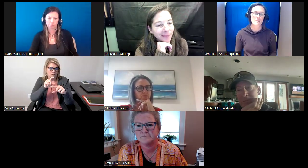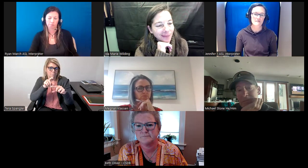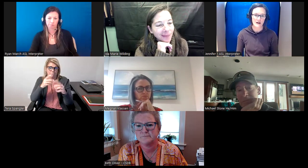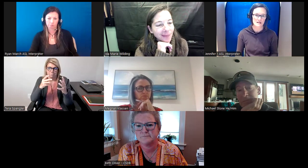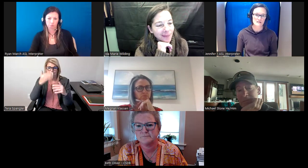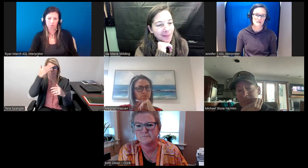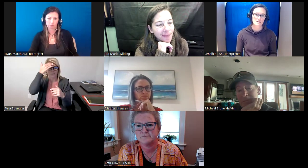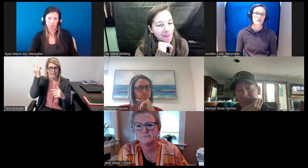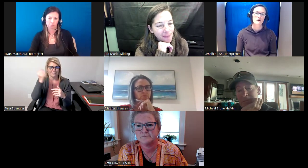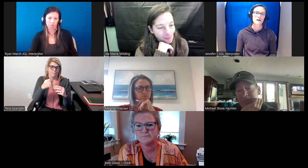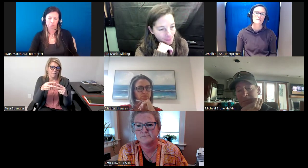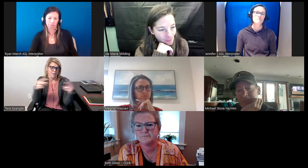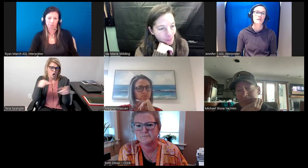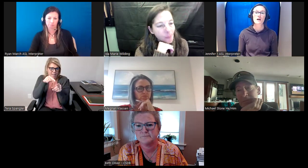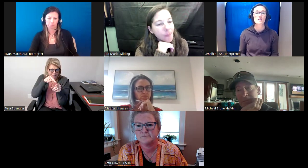compensate above that.